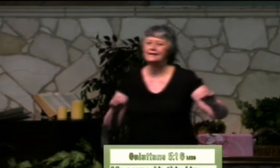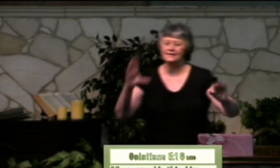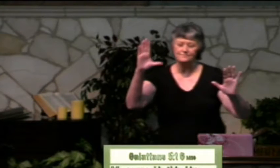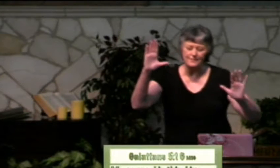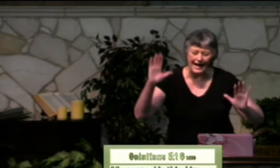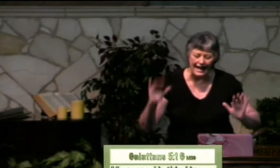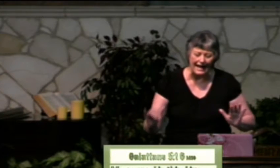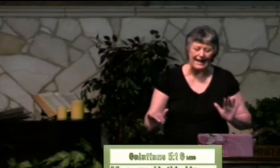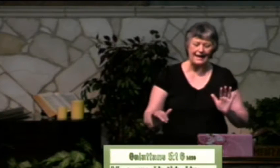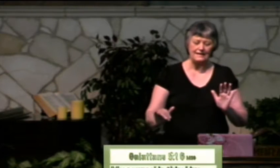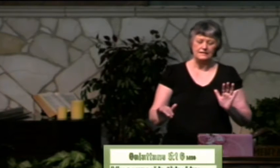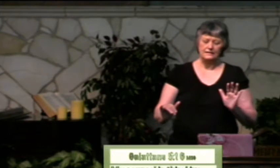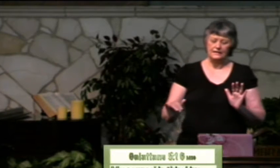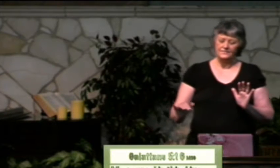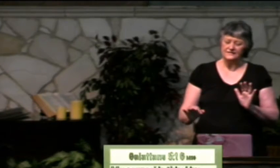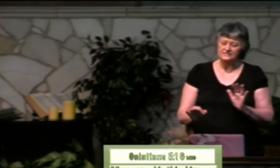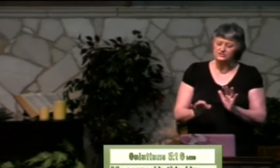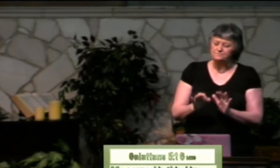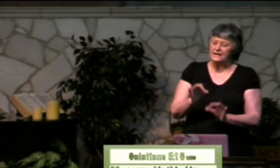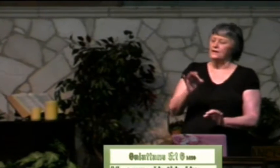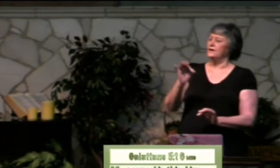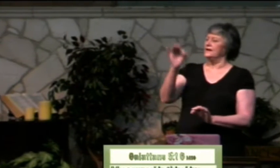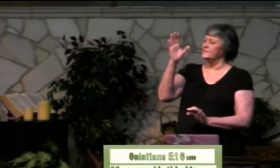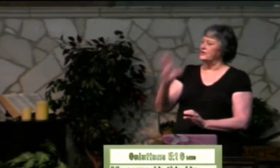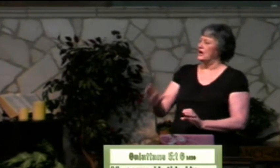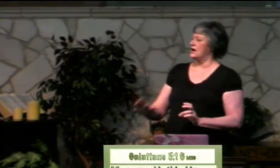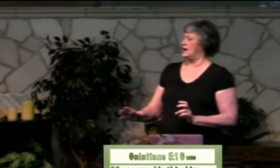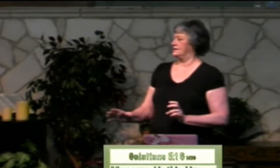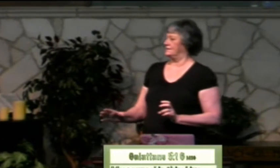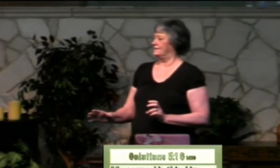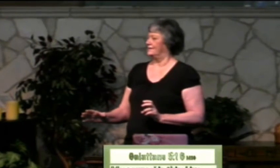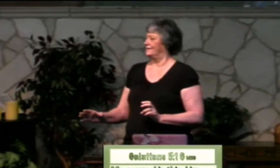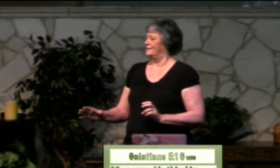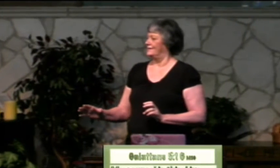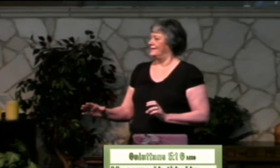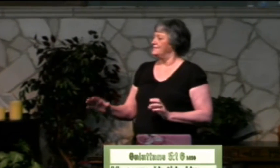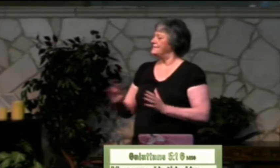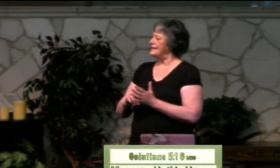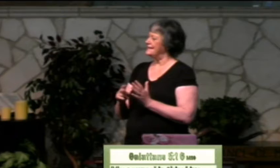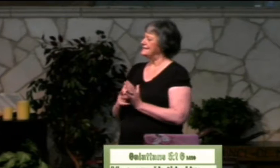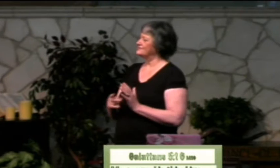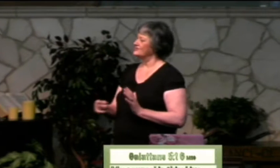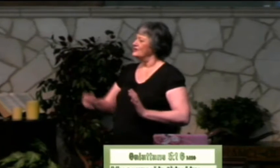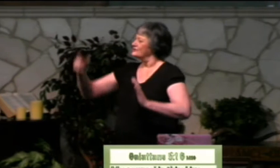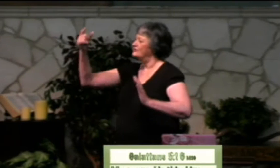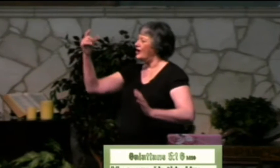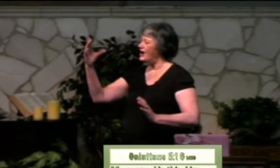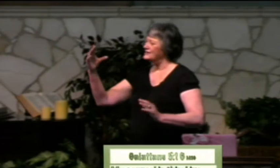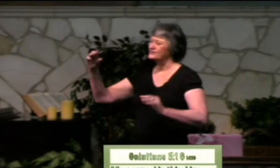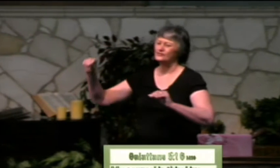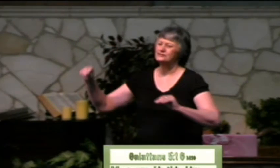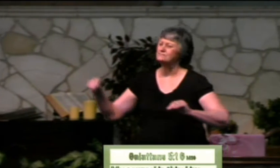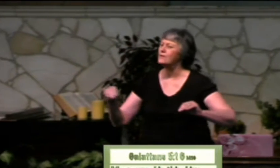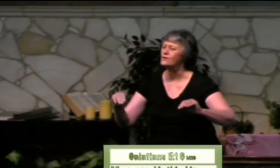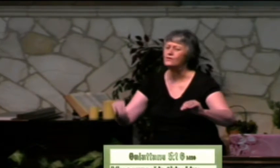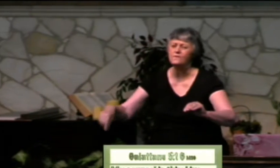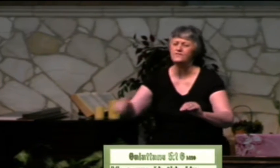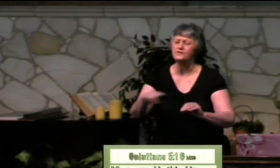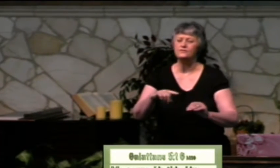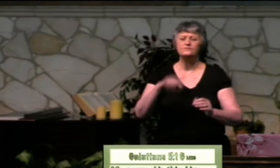Animated by the Spirit of God means God is going to move you,